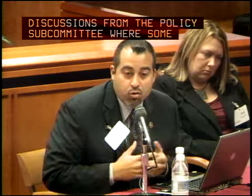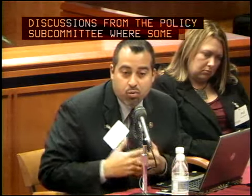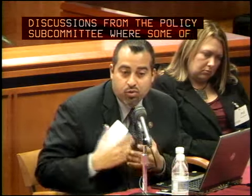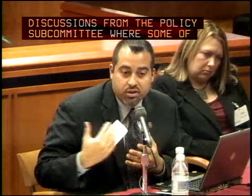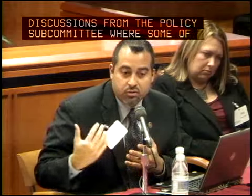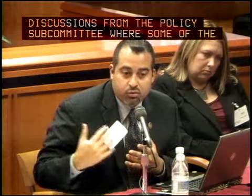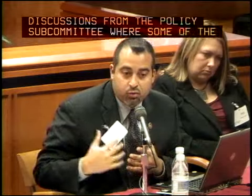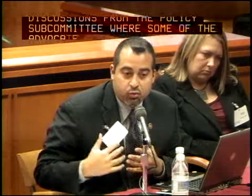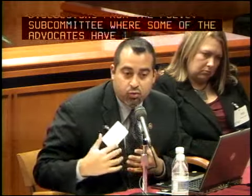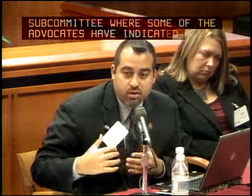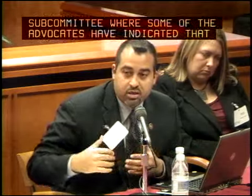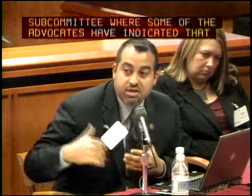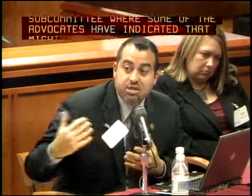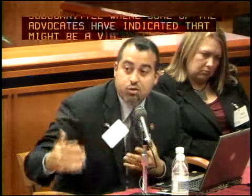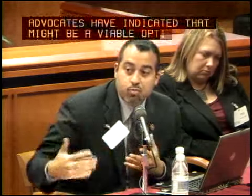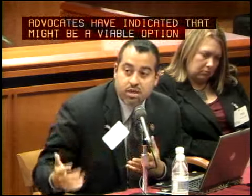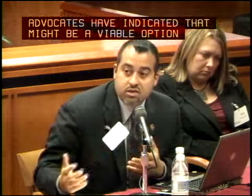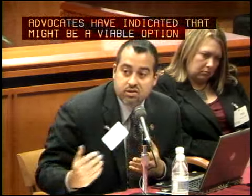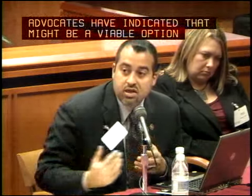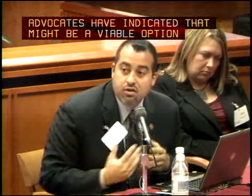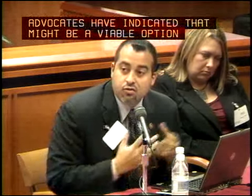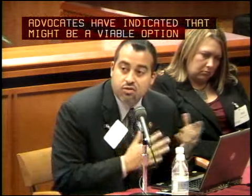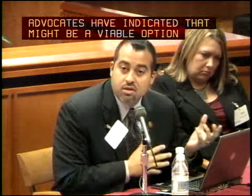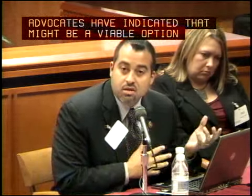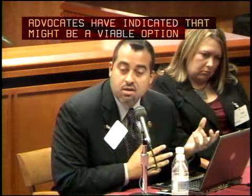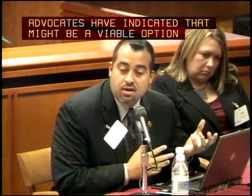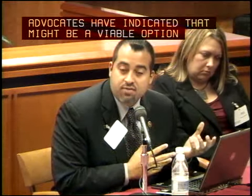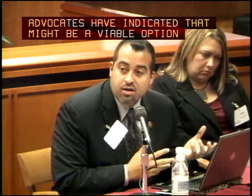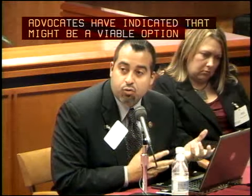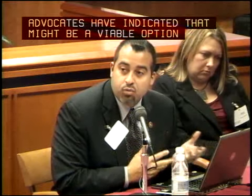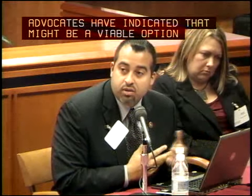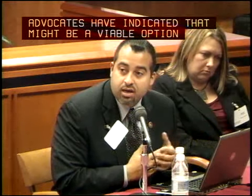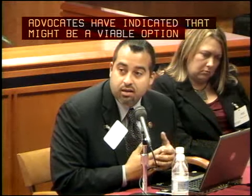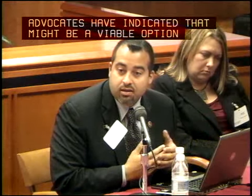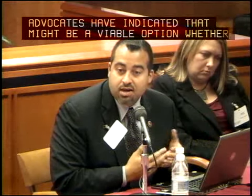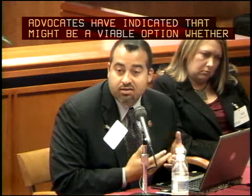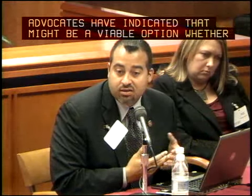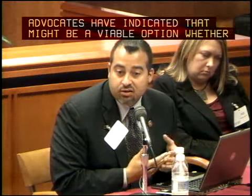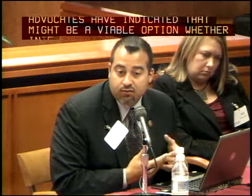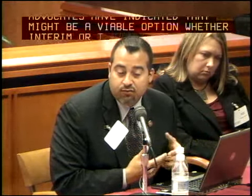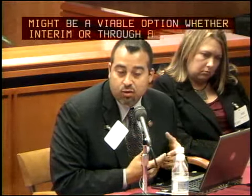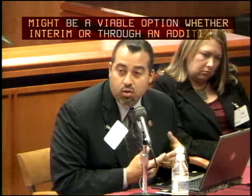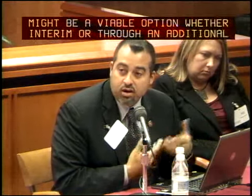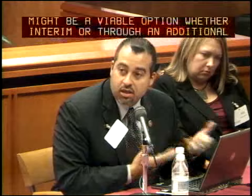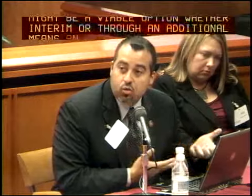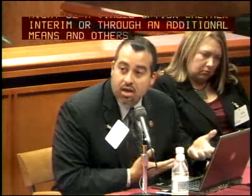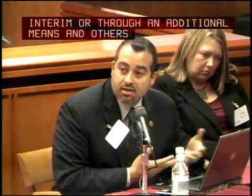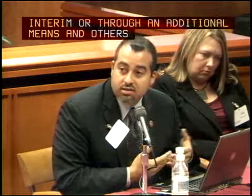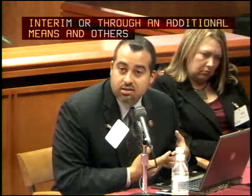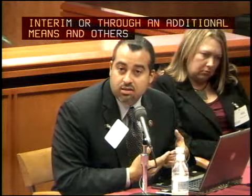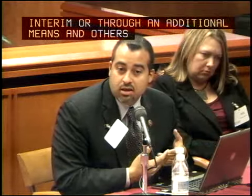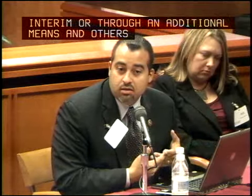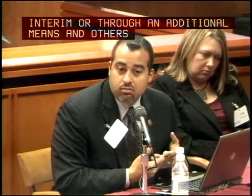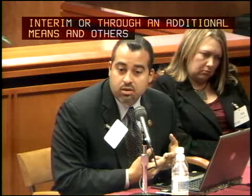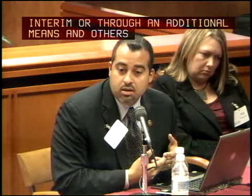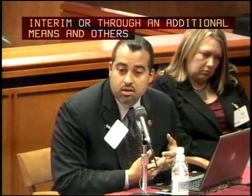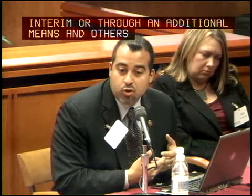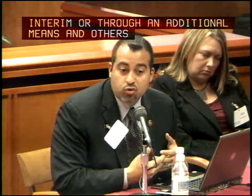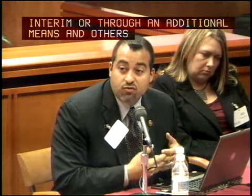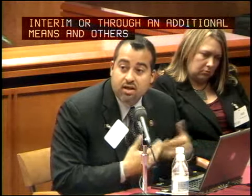or through an additional means, and others have not agreed with that in the context of wanting equal access and use of any